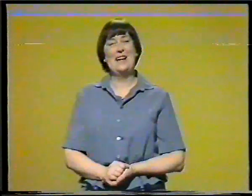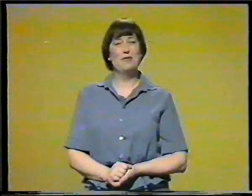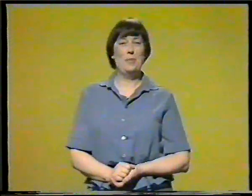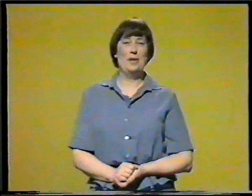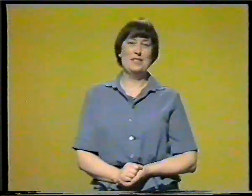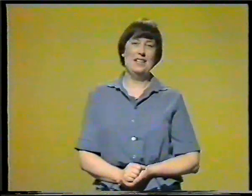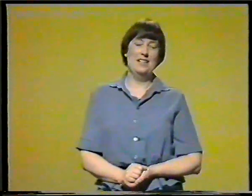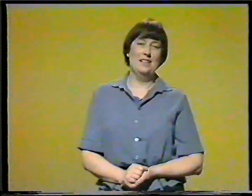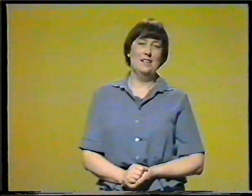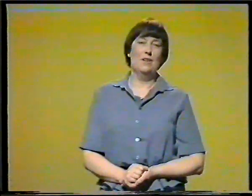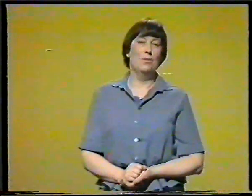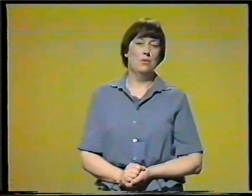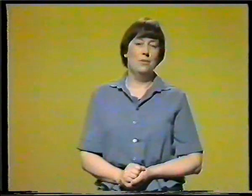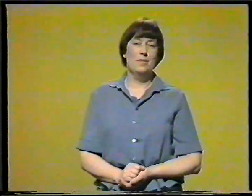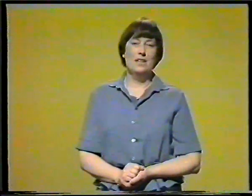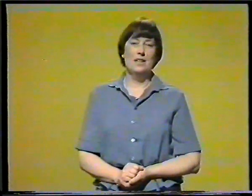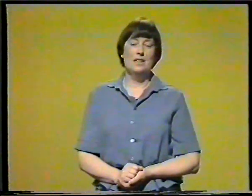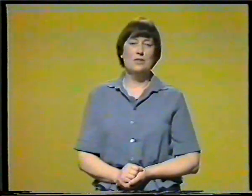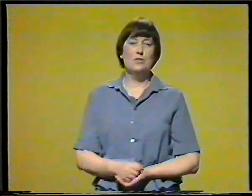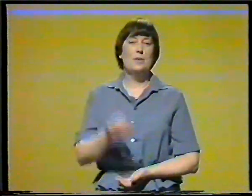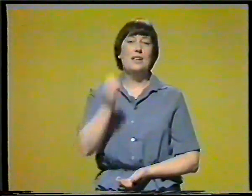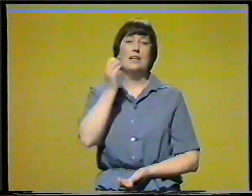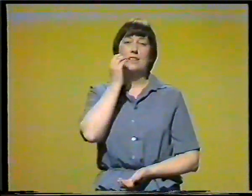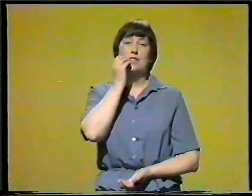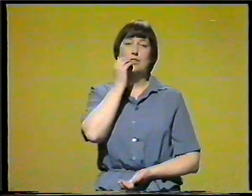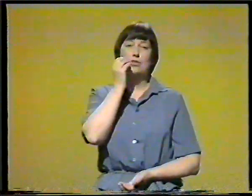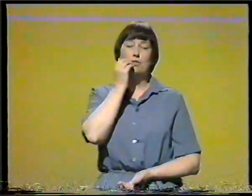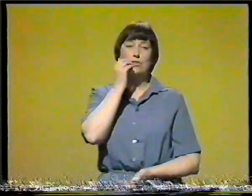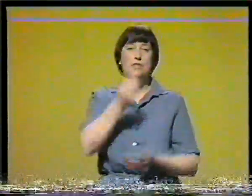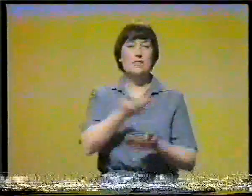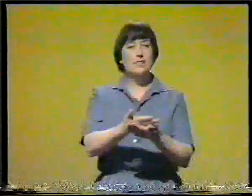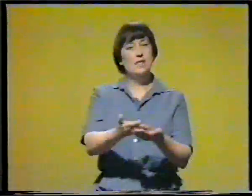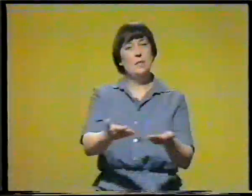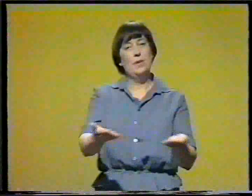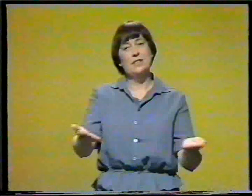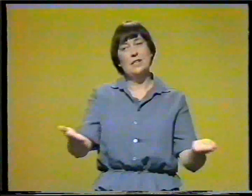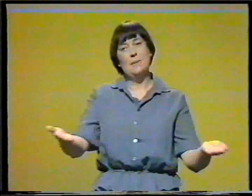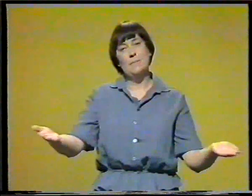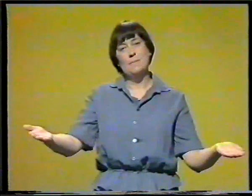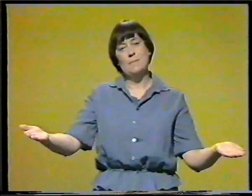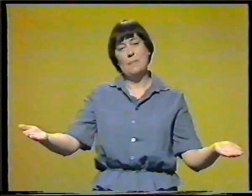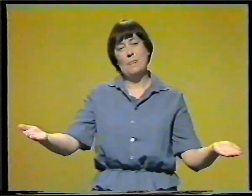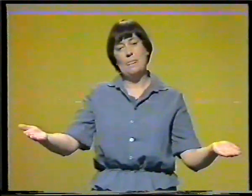of a party, or it could be a children's tea party.